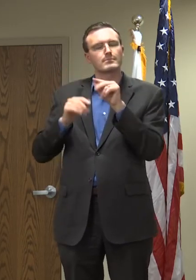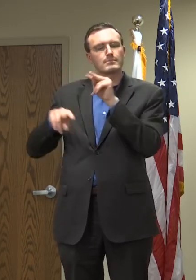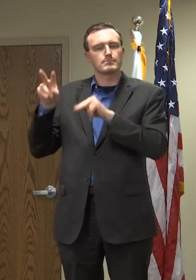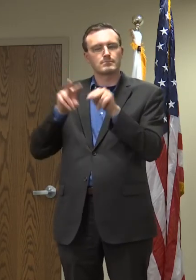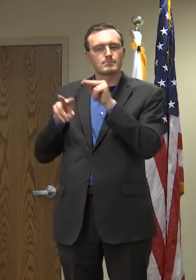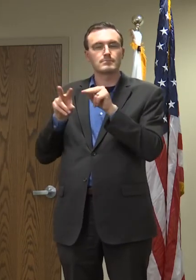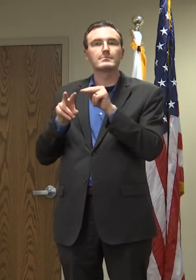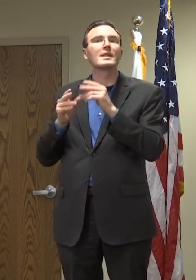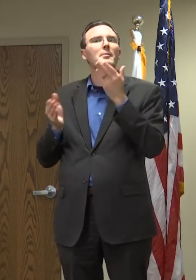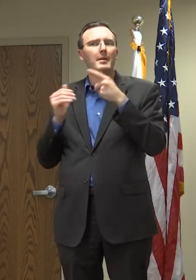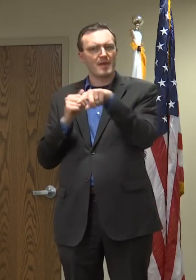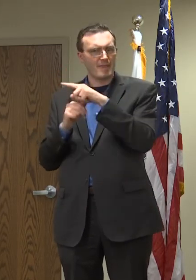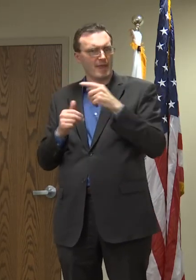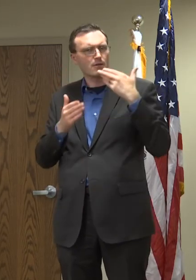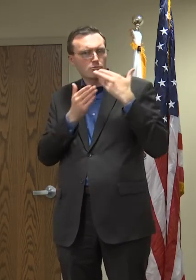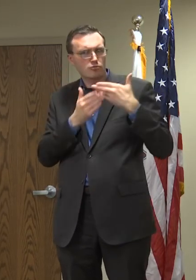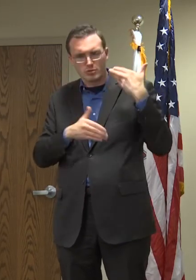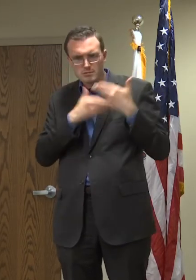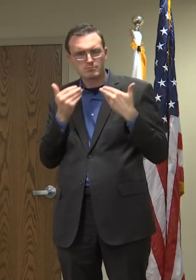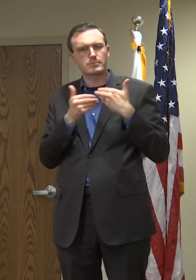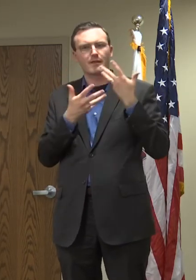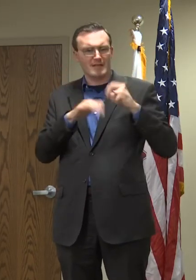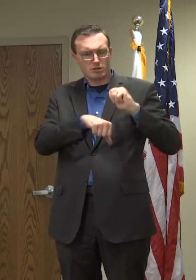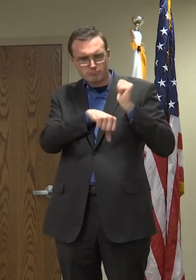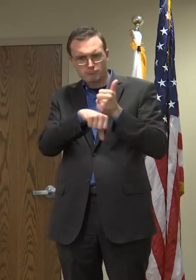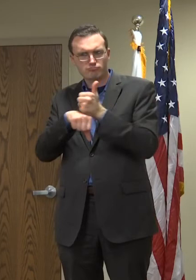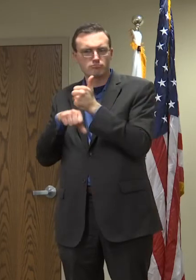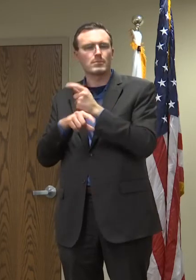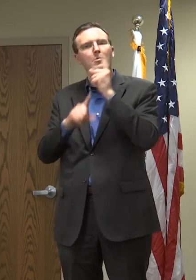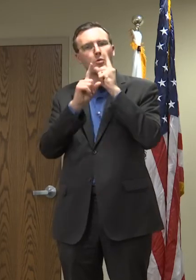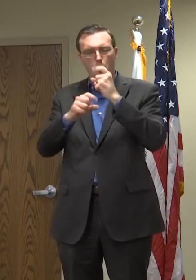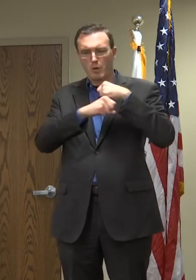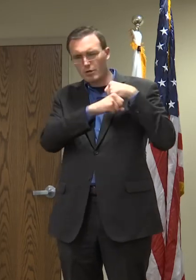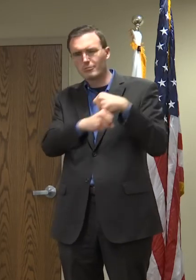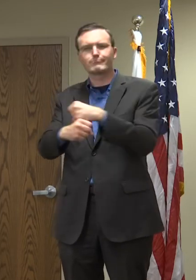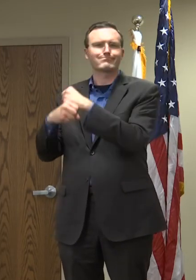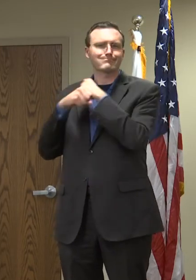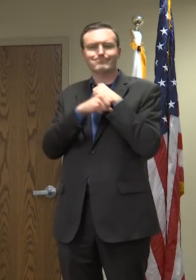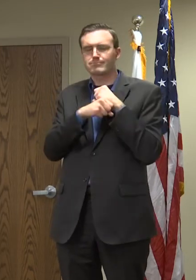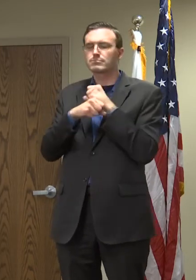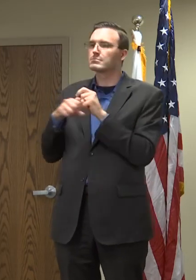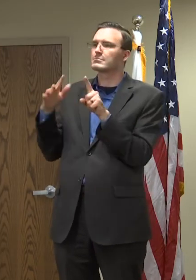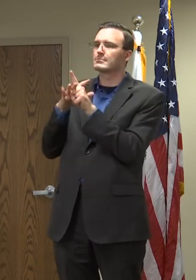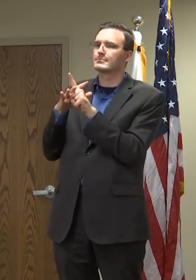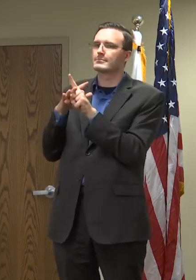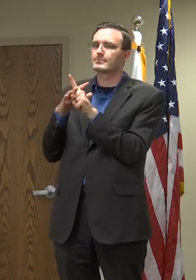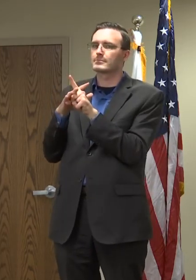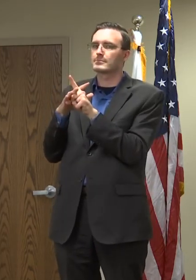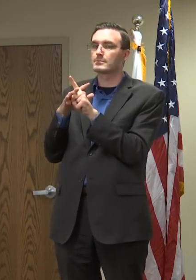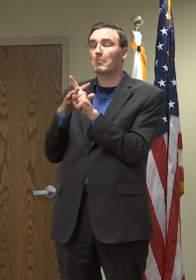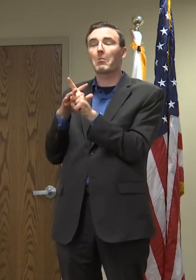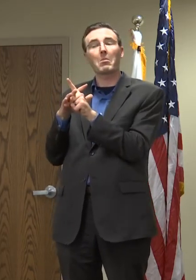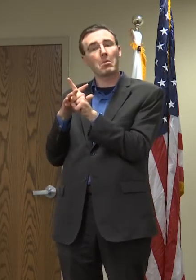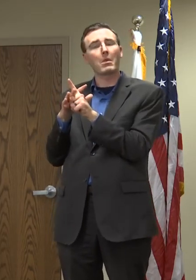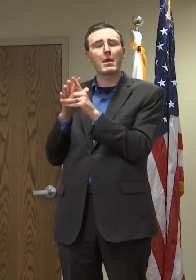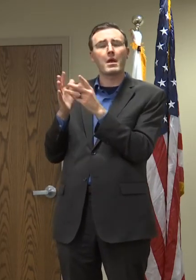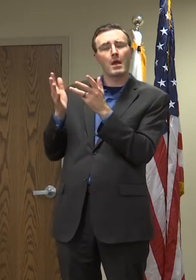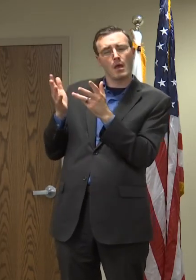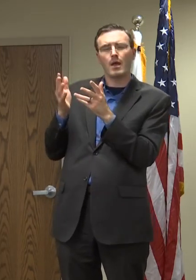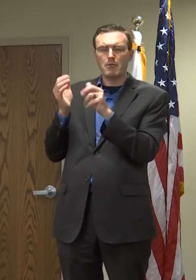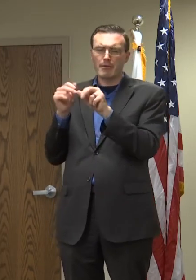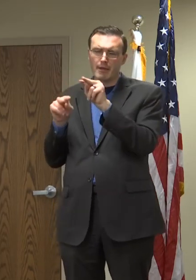because they may be taking every appropriate step and action required to prevent the spread. But if they are not, then we're going to work through